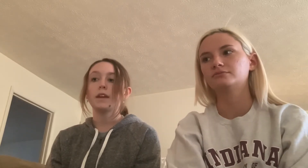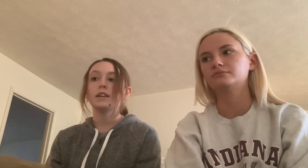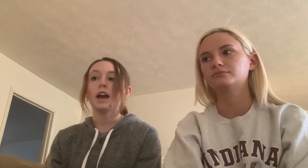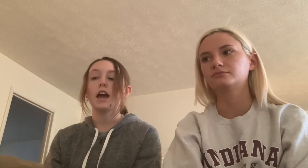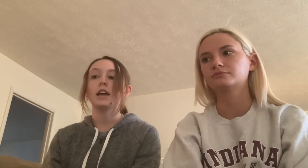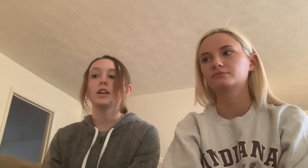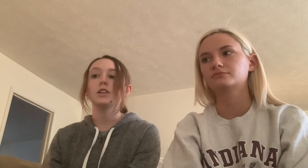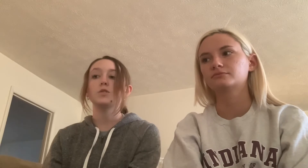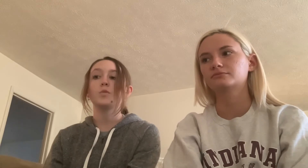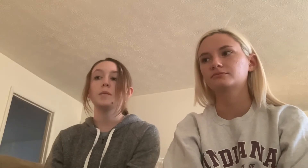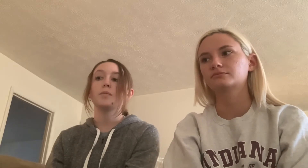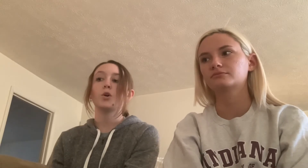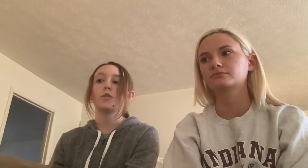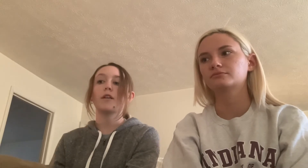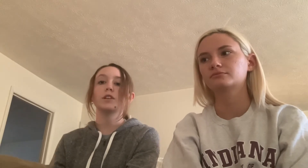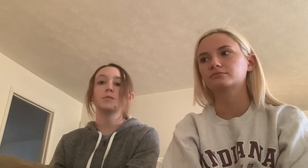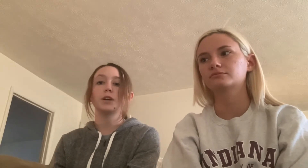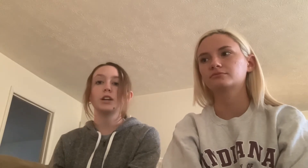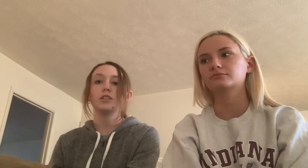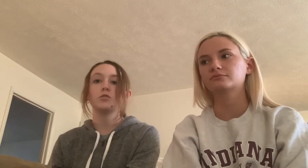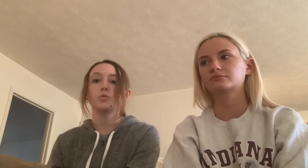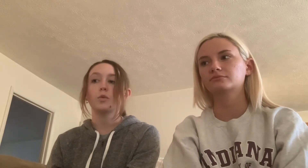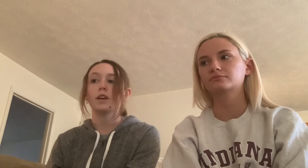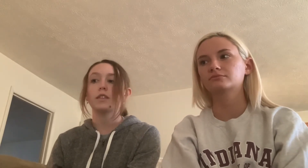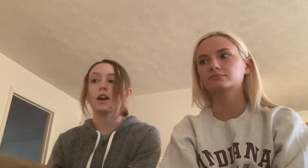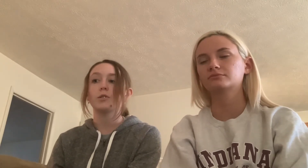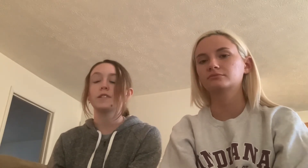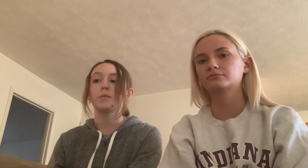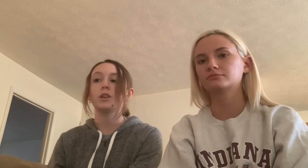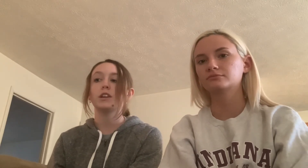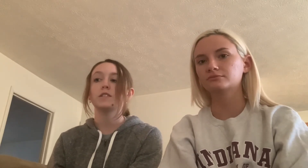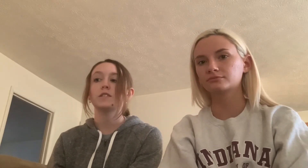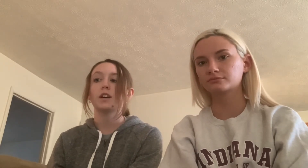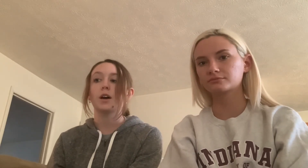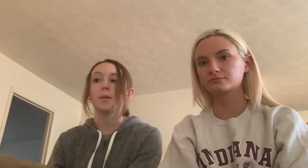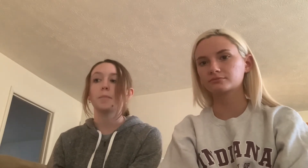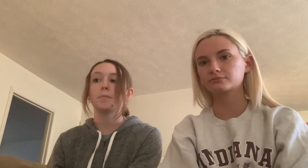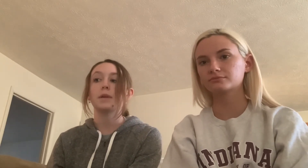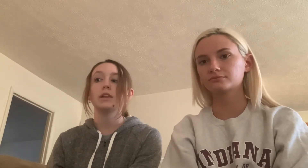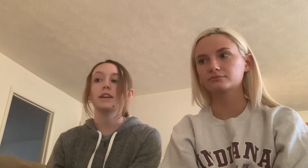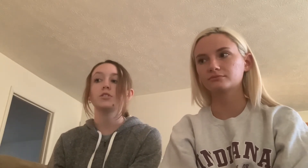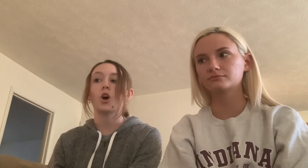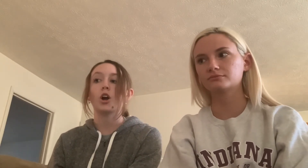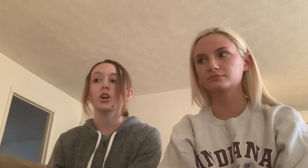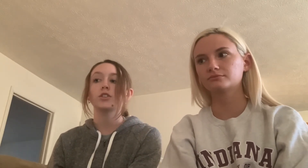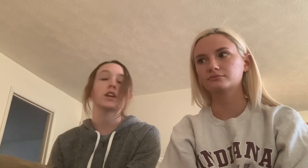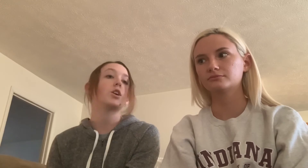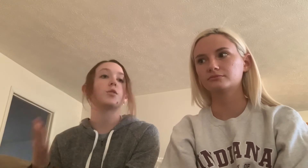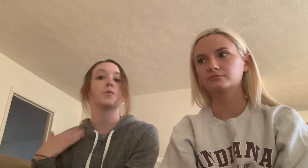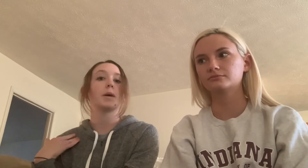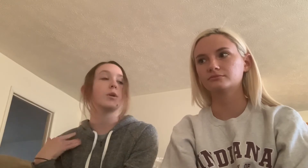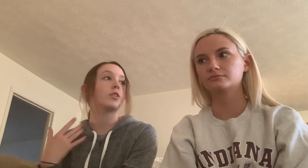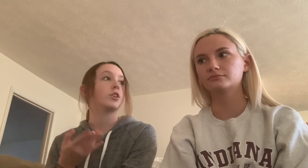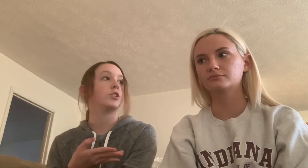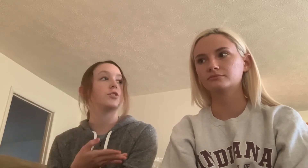Yeah, and we both have experience with our siblings being late talkers. I know it was my brother and your